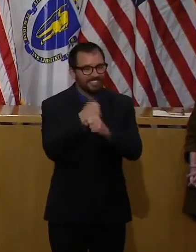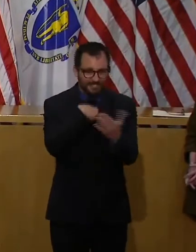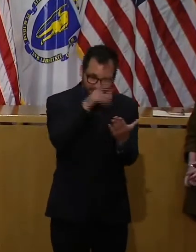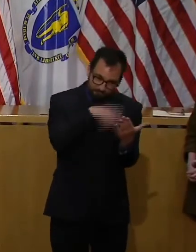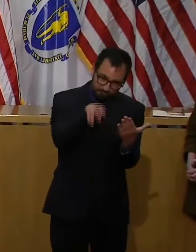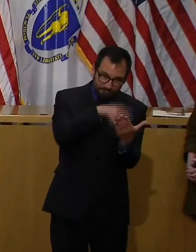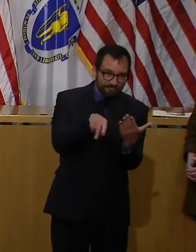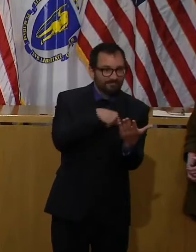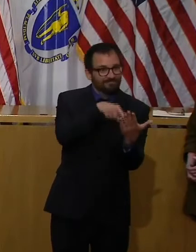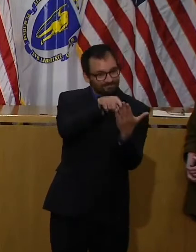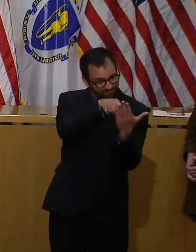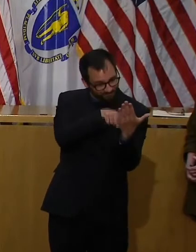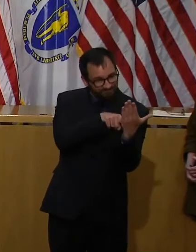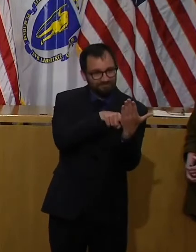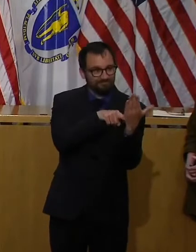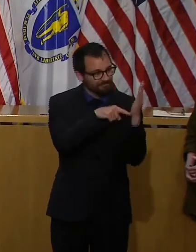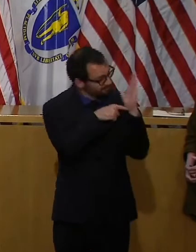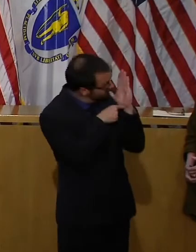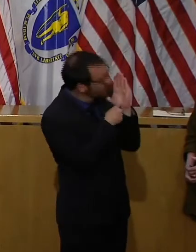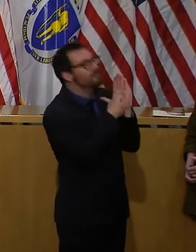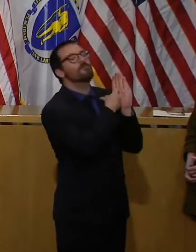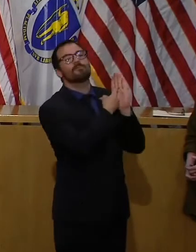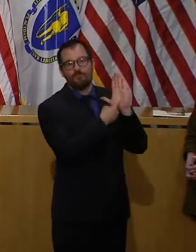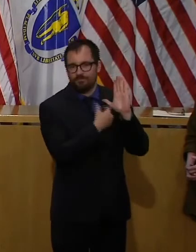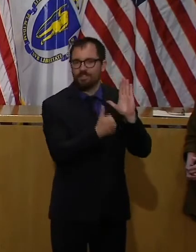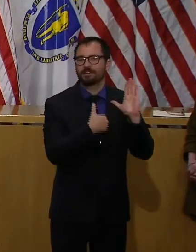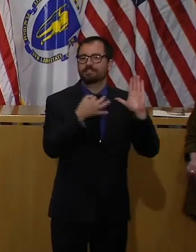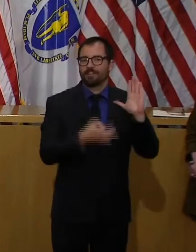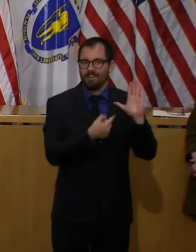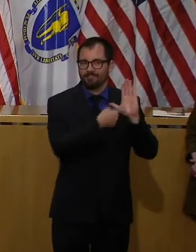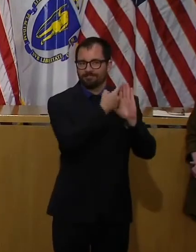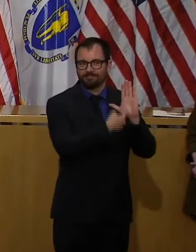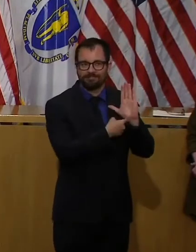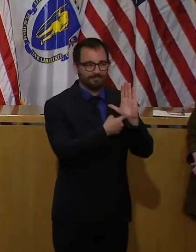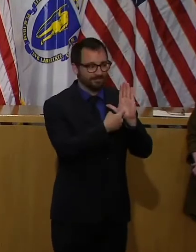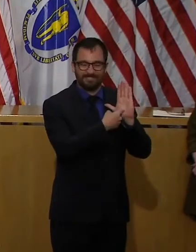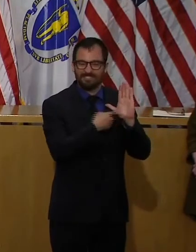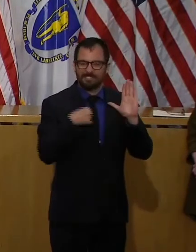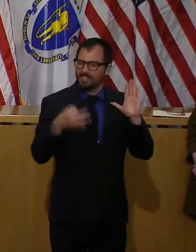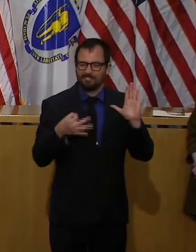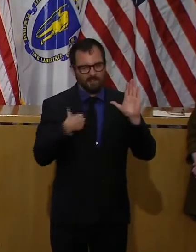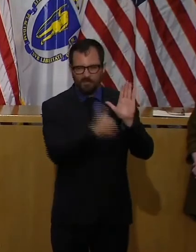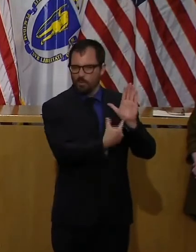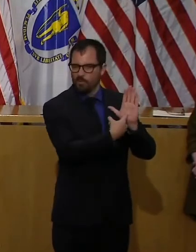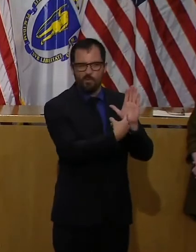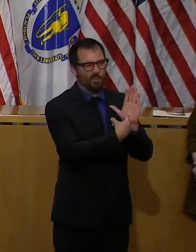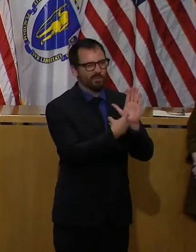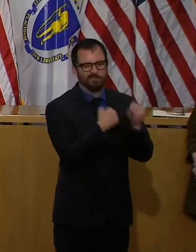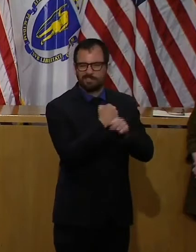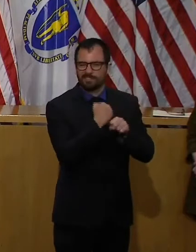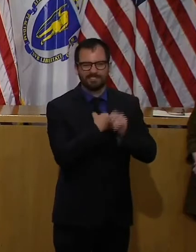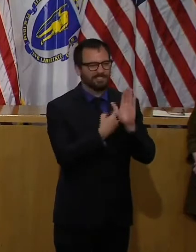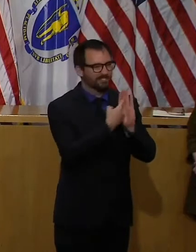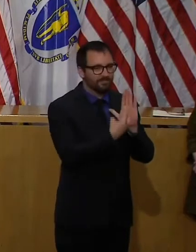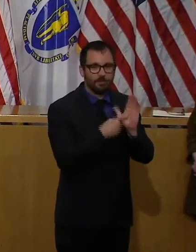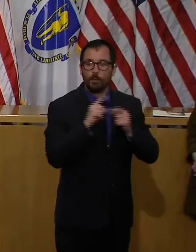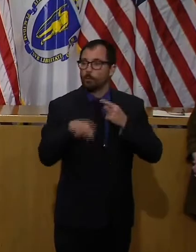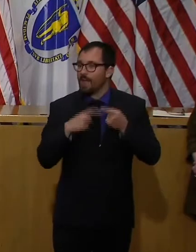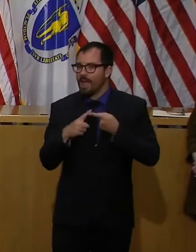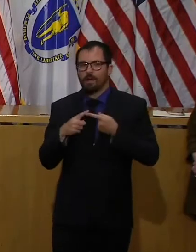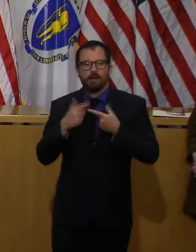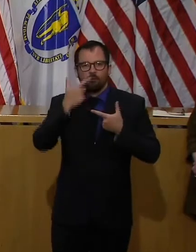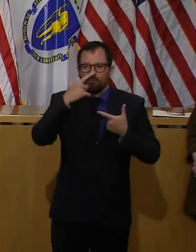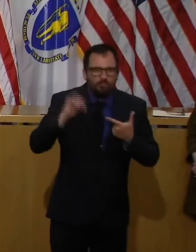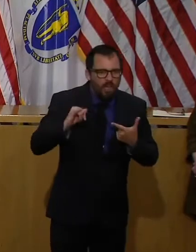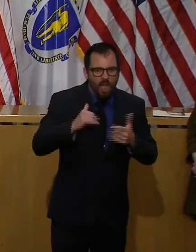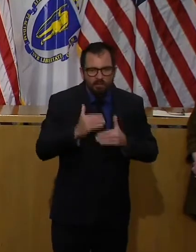drive most of the decisions around when these things happen. I do believe that in the end, what happens here will